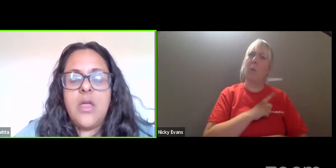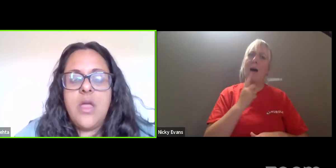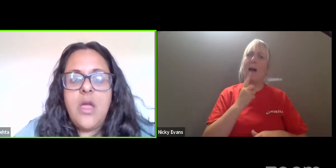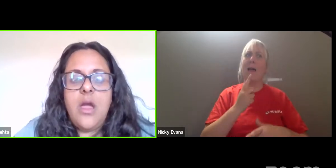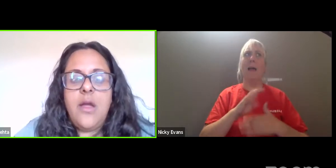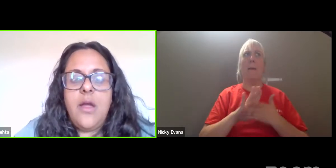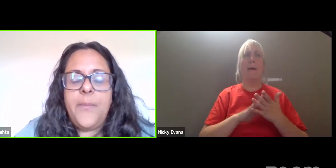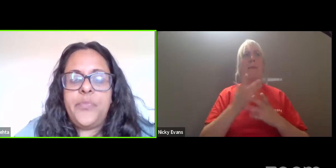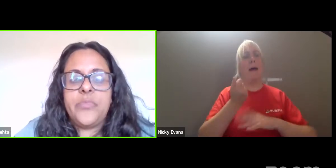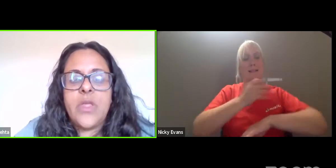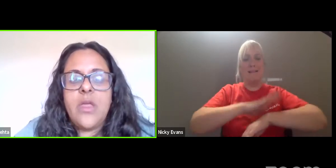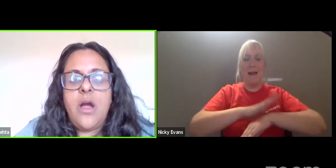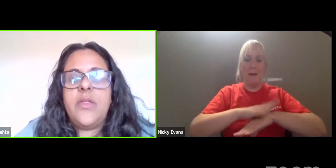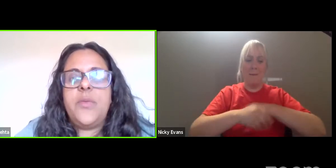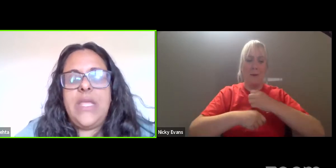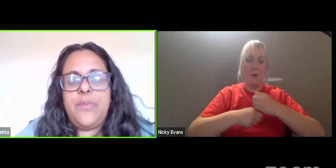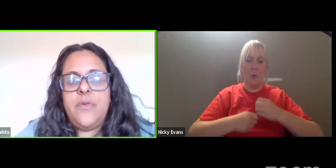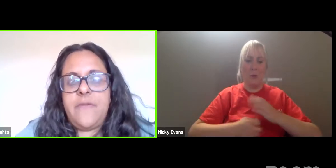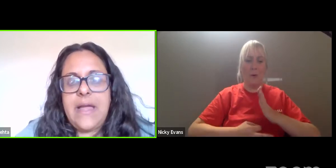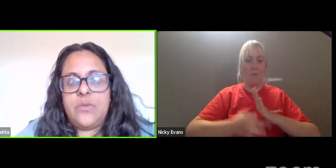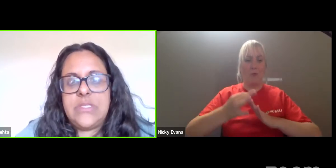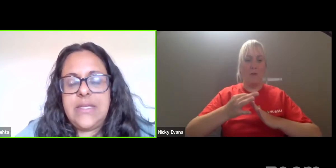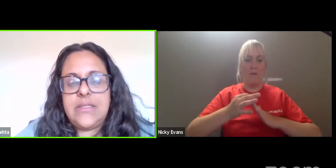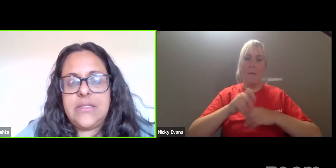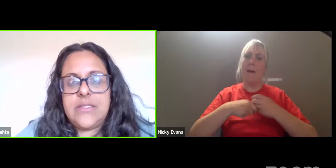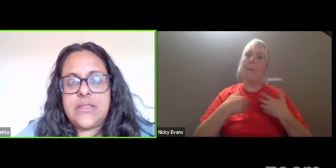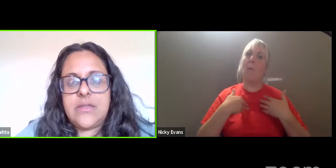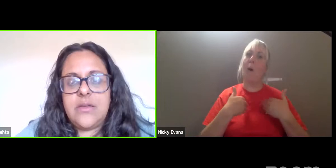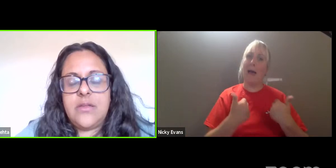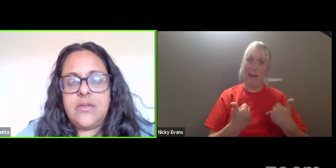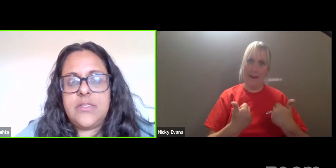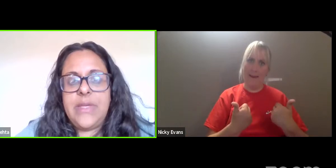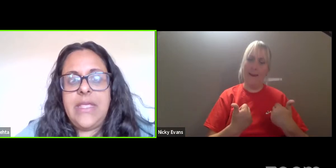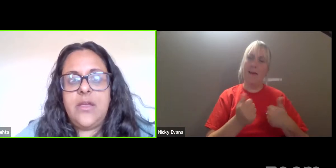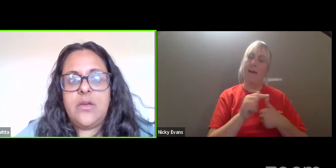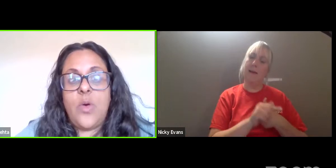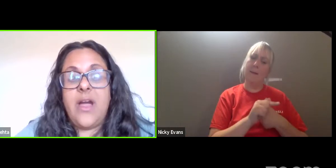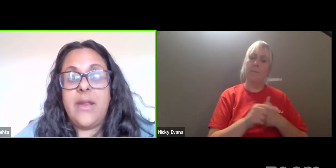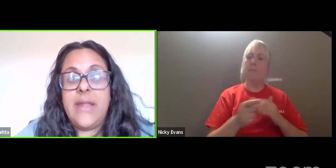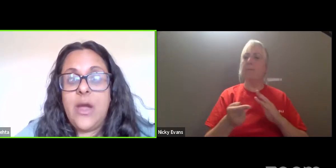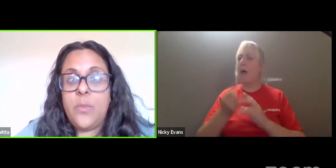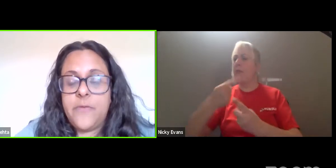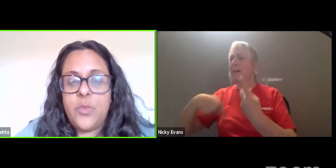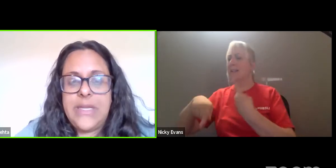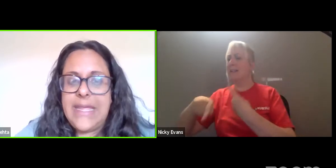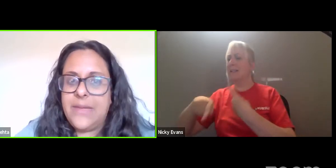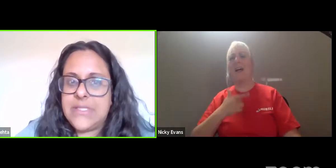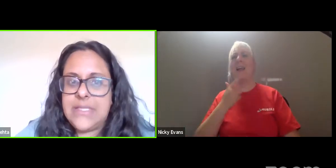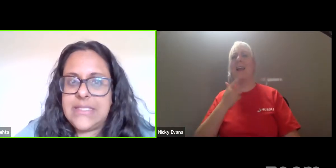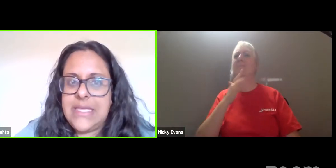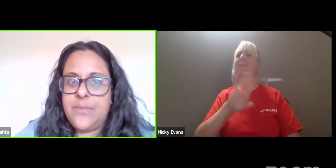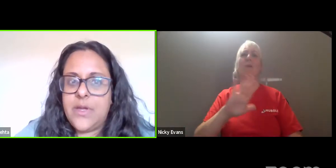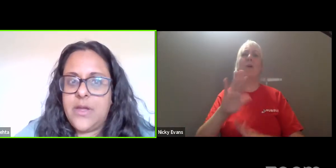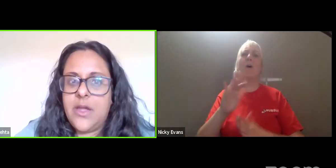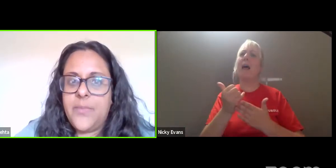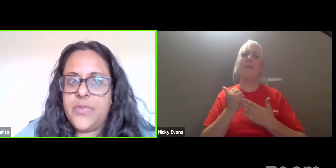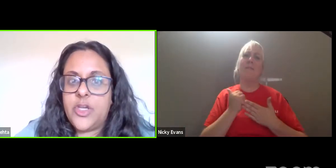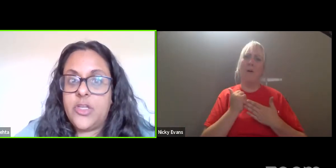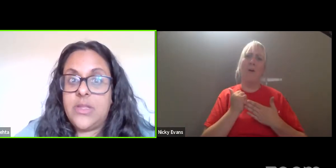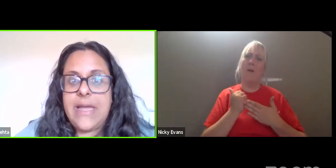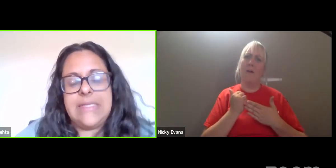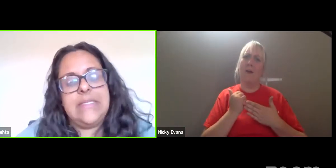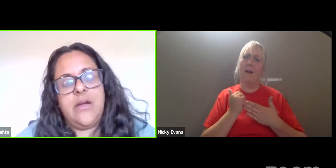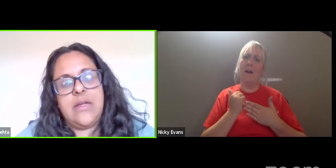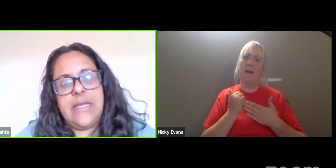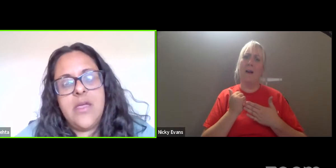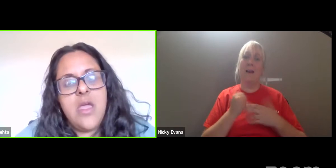well. Other people found it to be quite unhelpful. We named this theme the